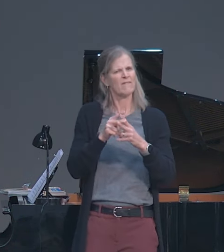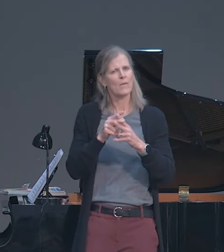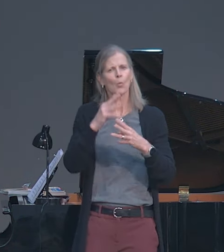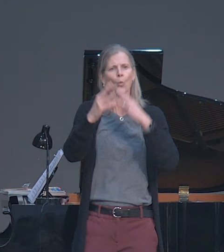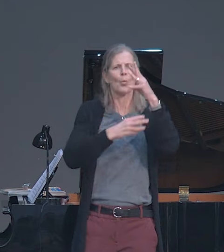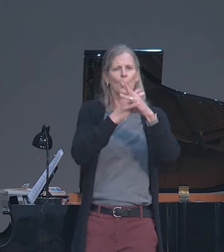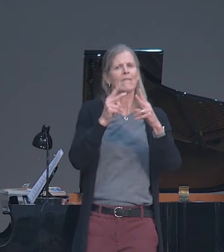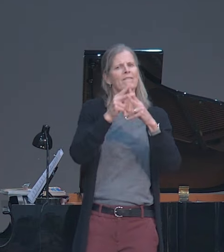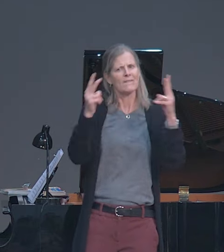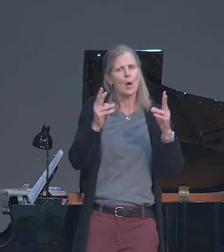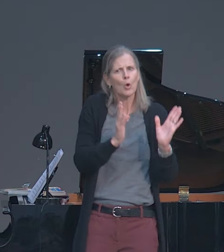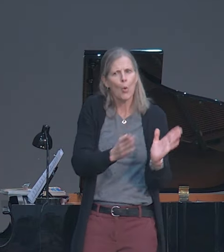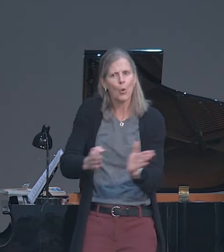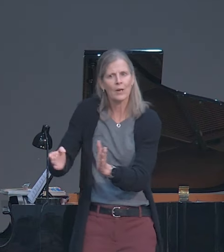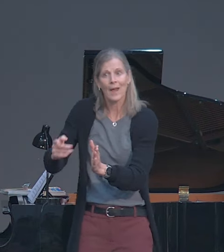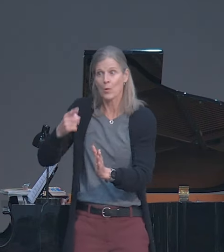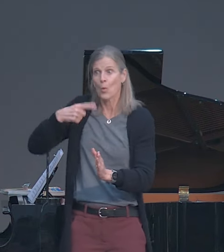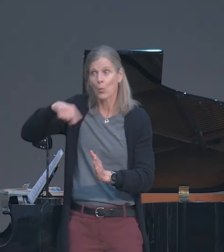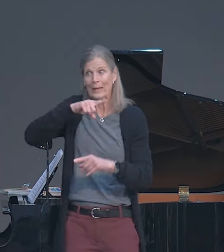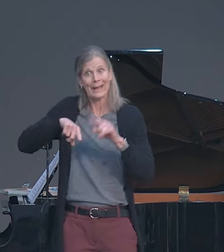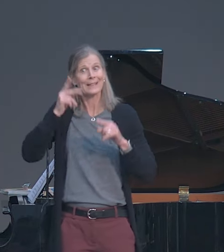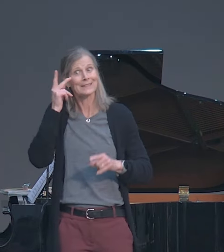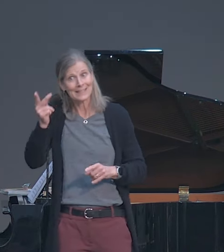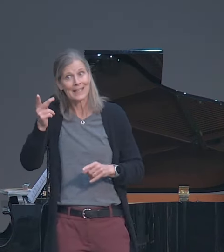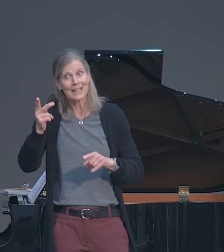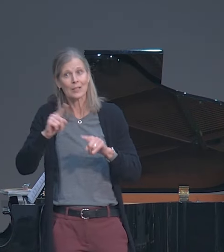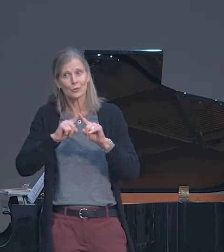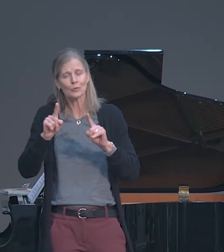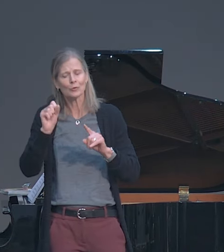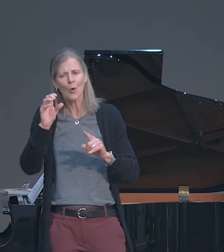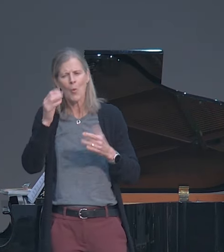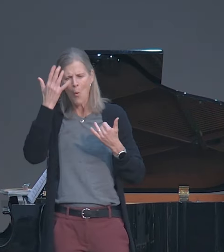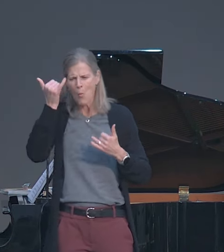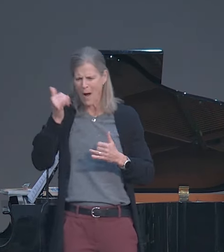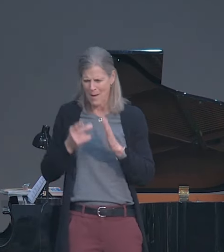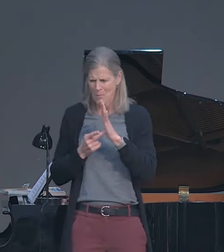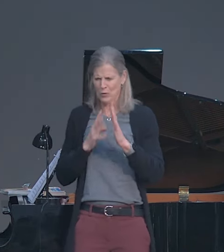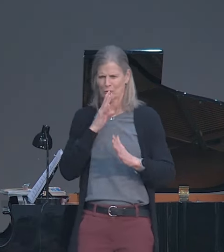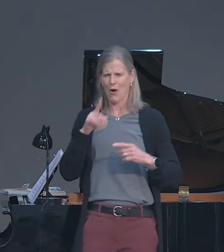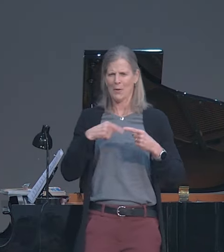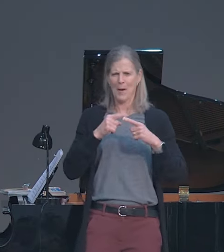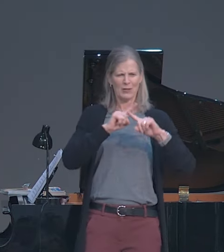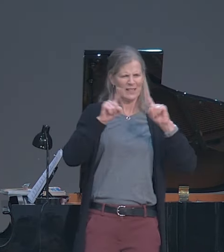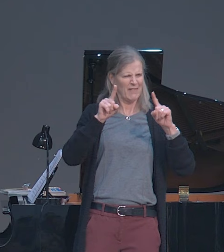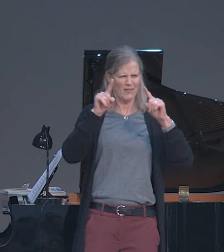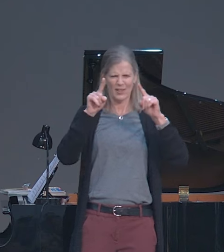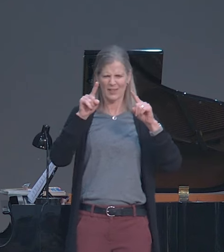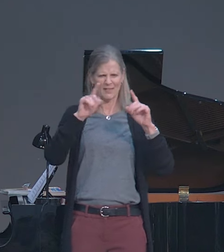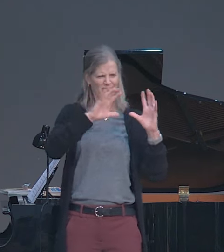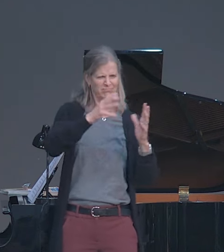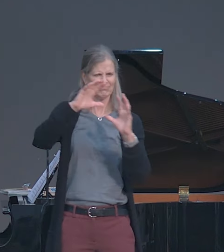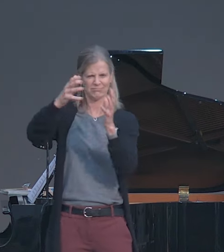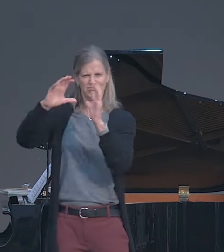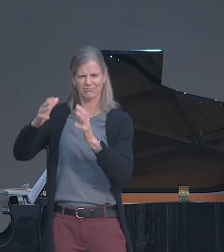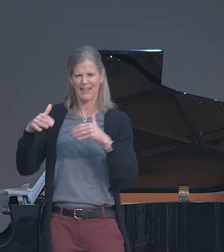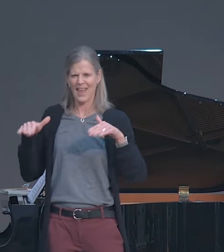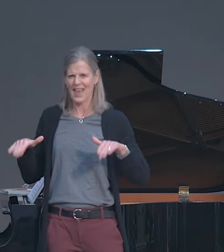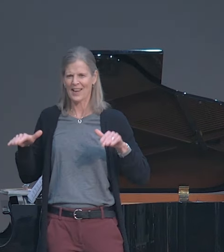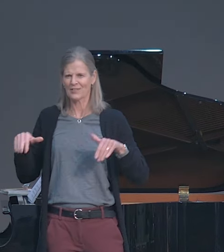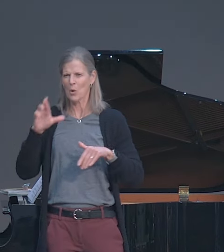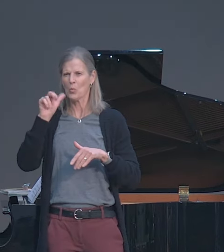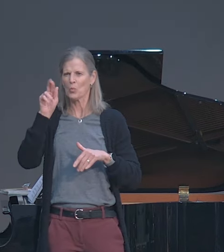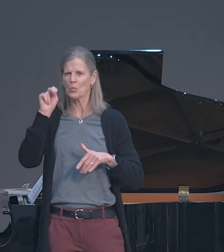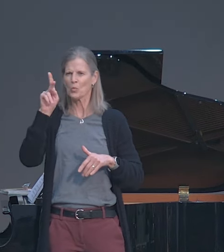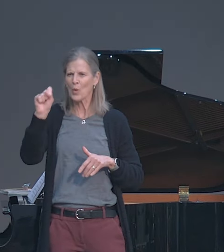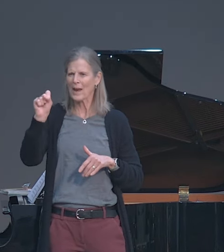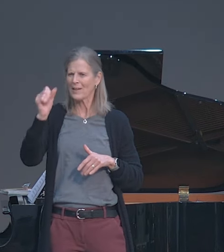see it. So our question is, why would Paul mention the various ranks of angels? Why would he do that? Why